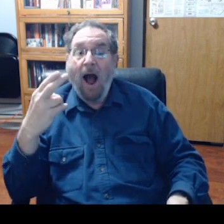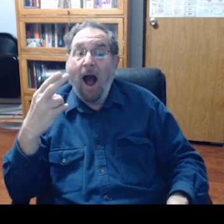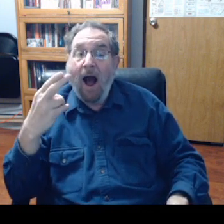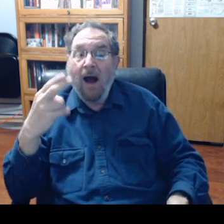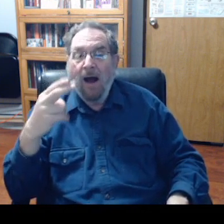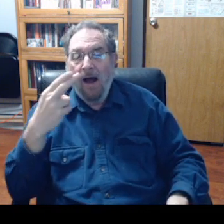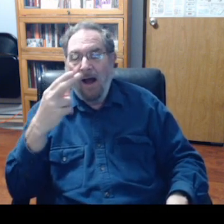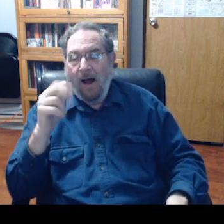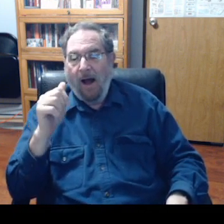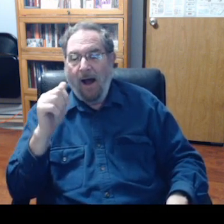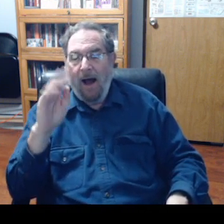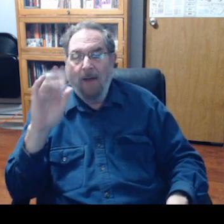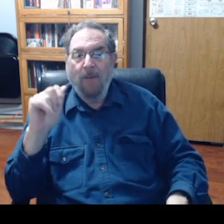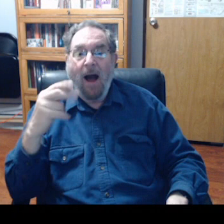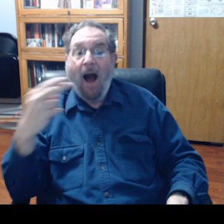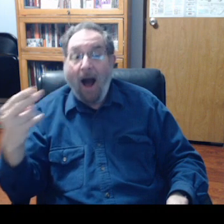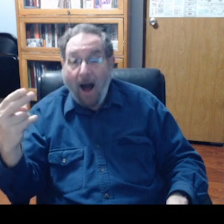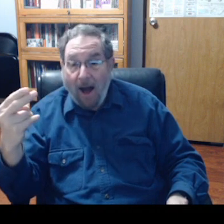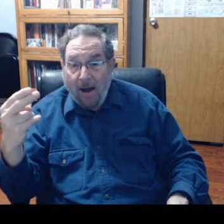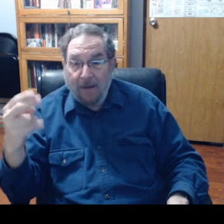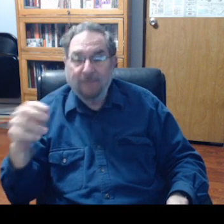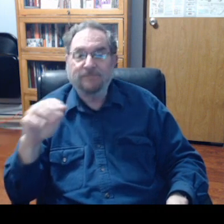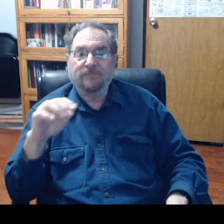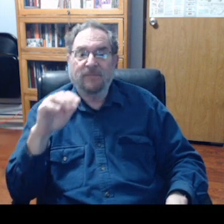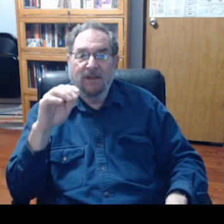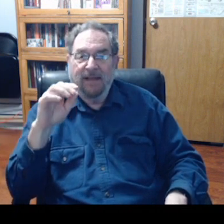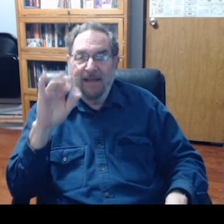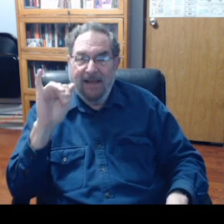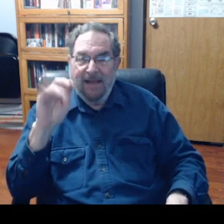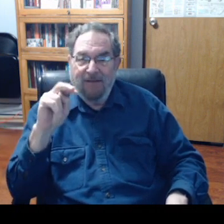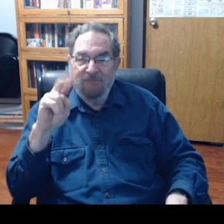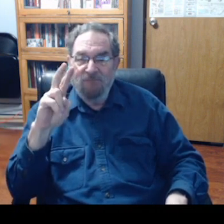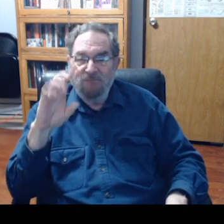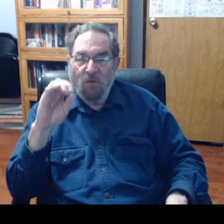Baruch Haba, an